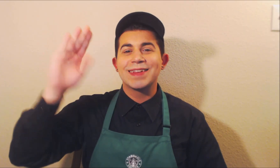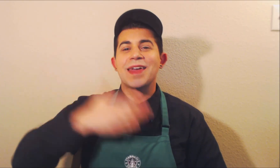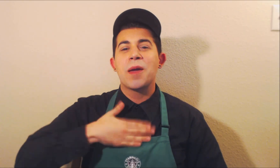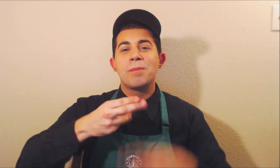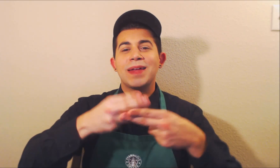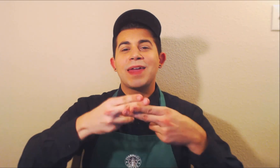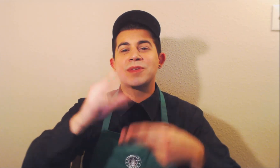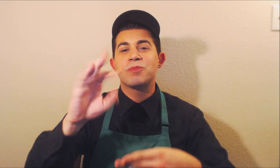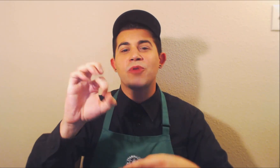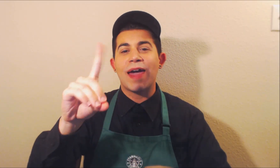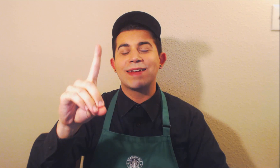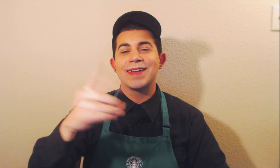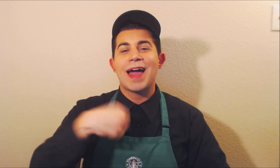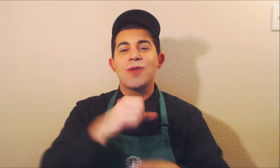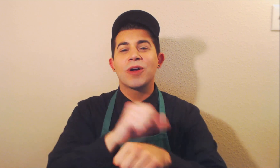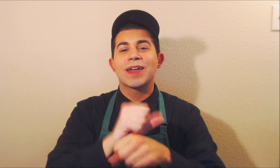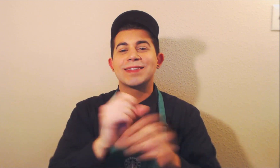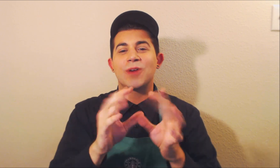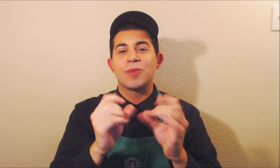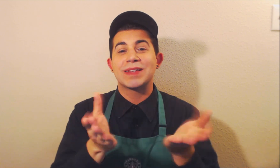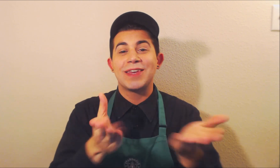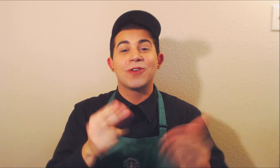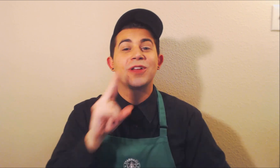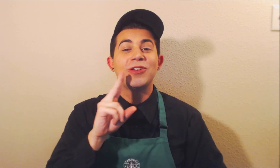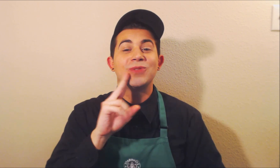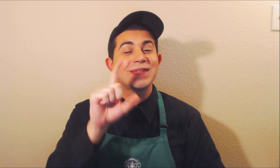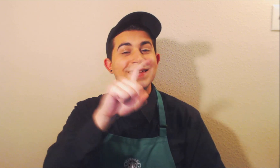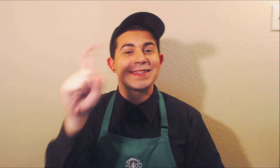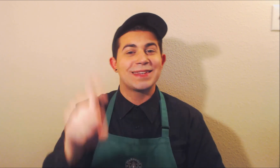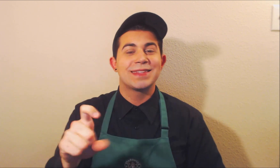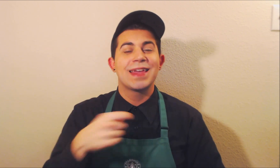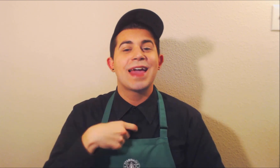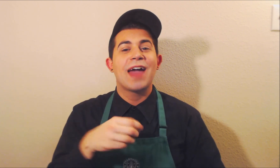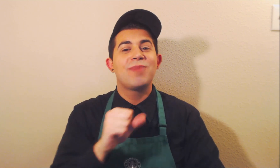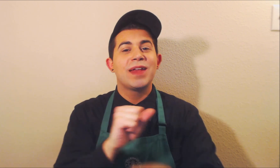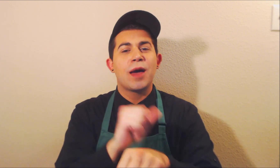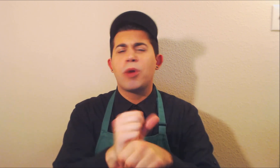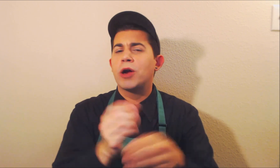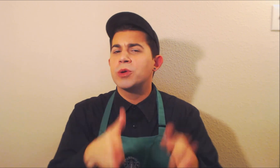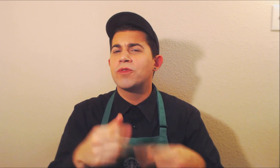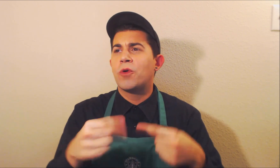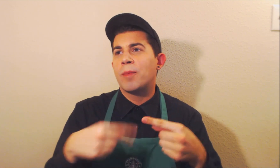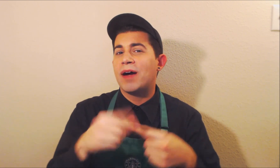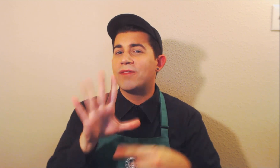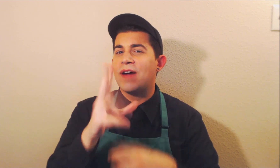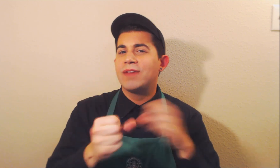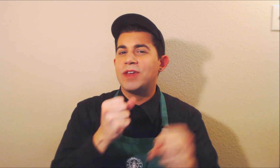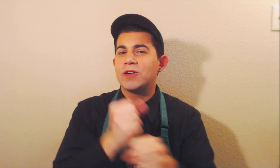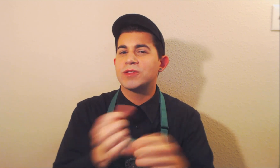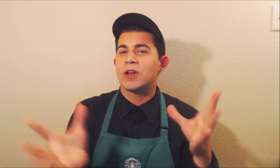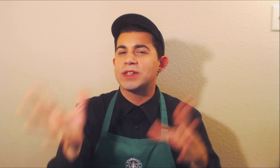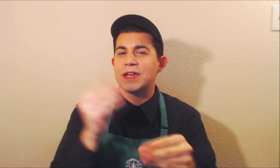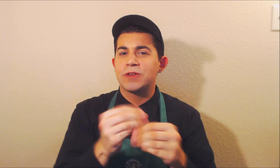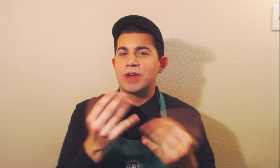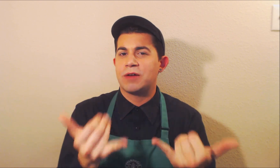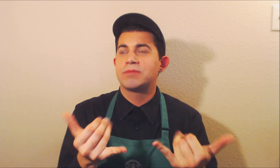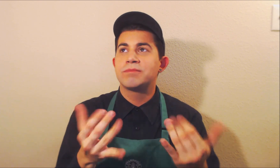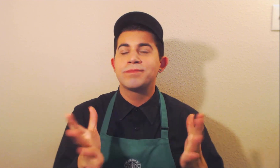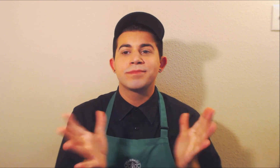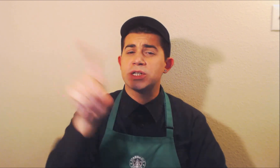Hi, my name is Brad. I work at Starbucks here in Houston, Texas. I've been a partner for about 5 years altogether now.